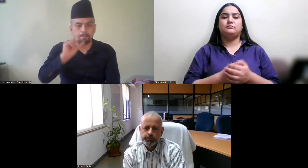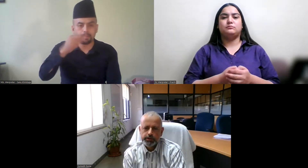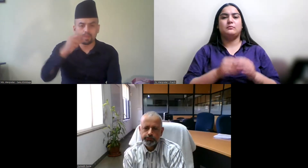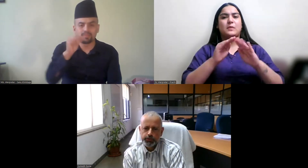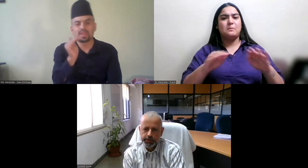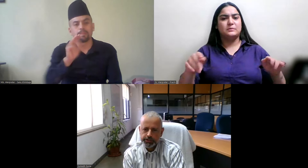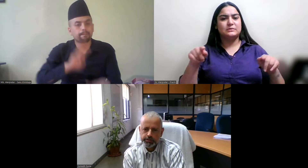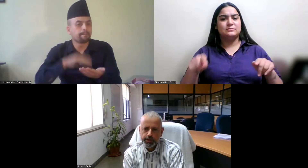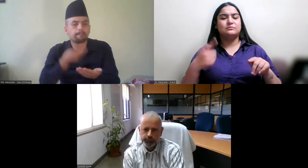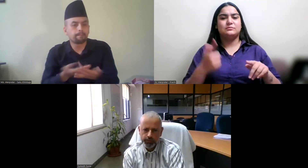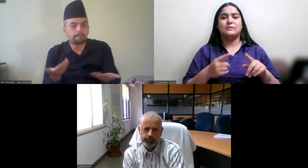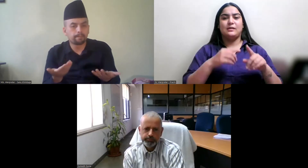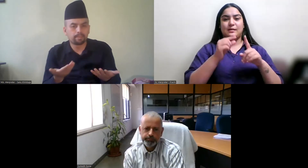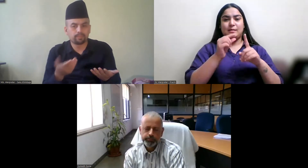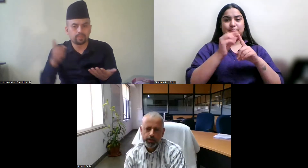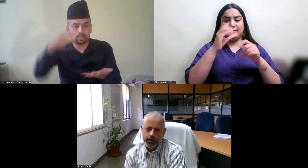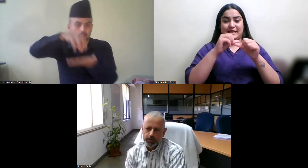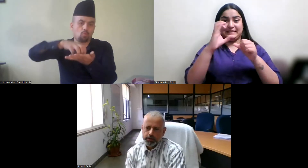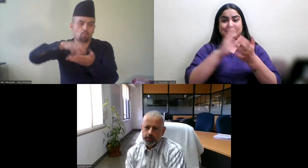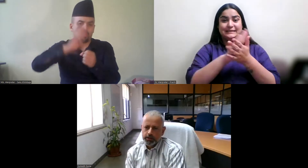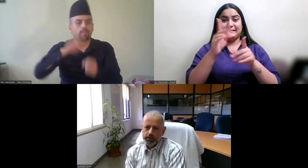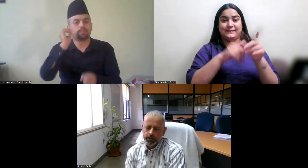kind of consolidation platform.